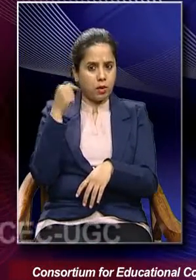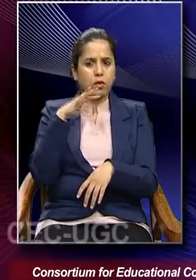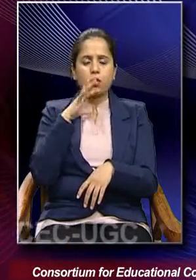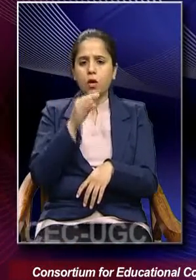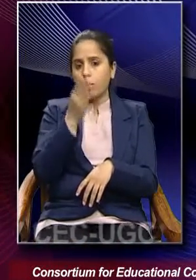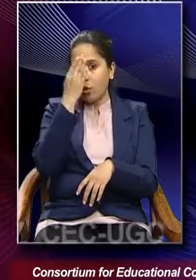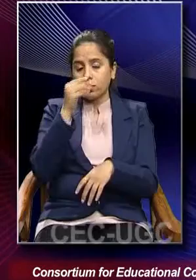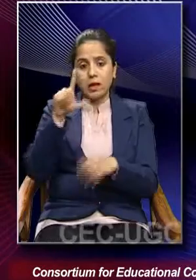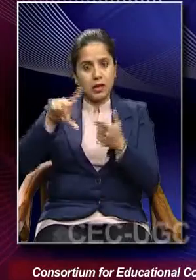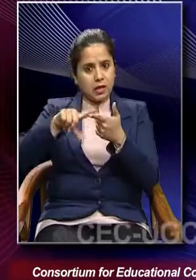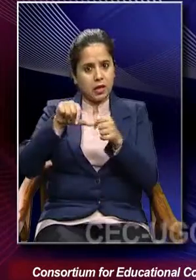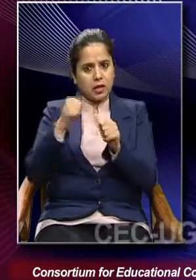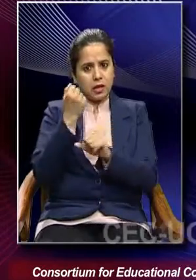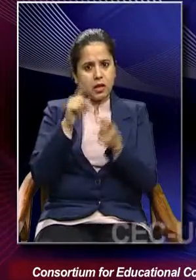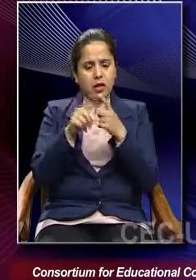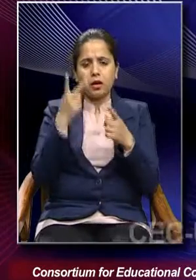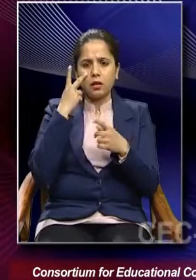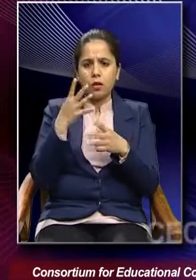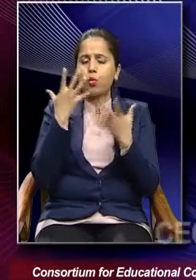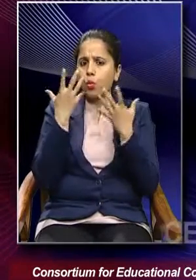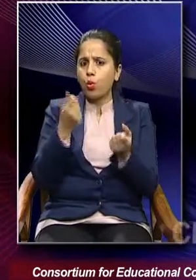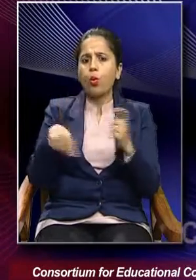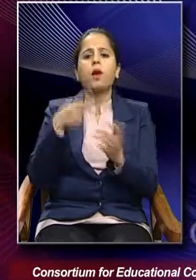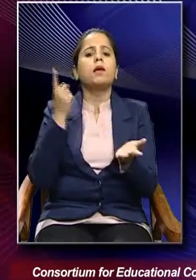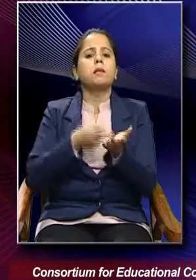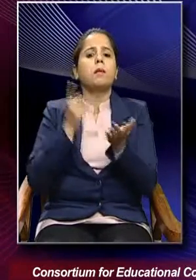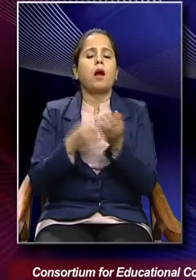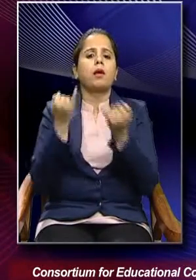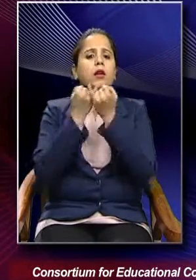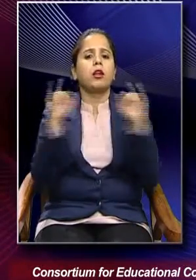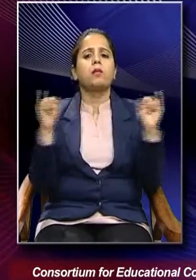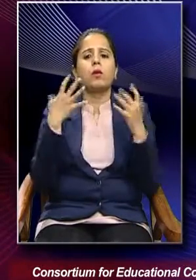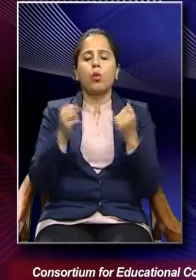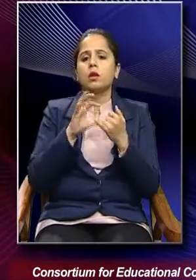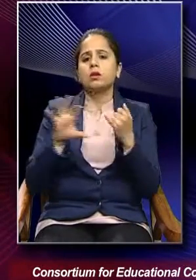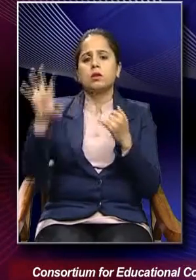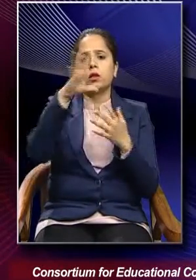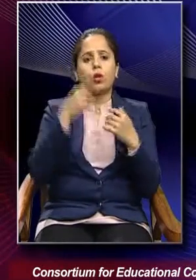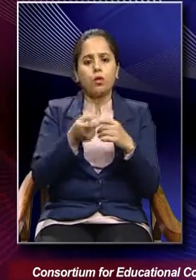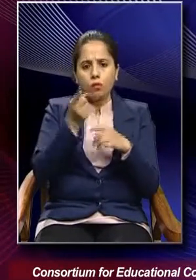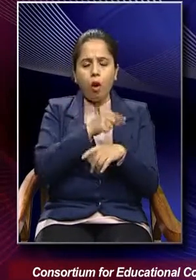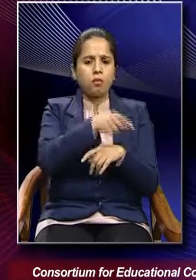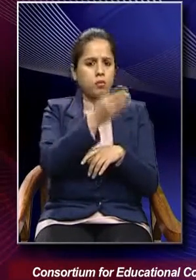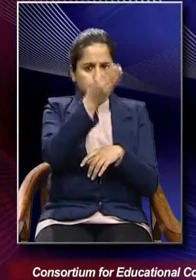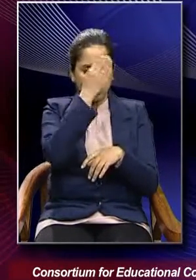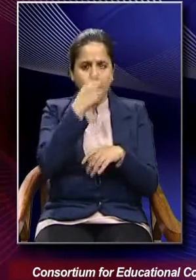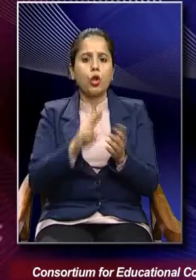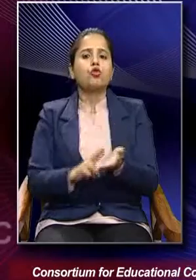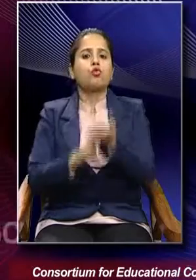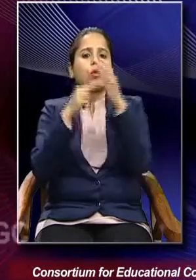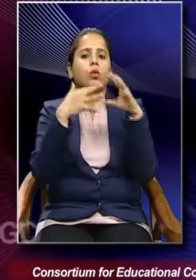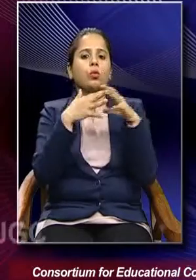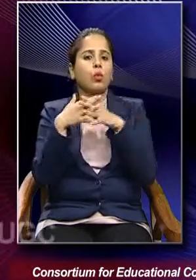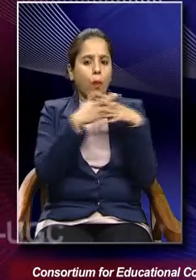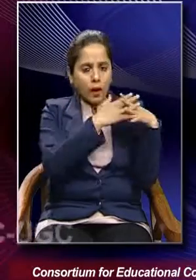Muslim League moved a resolution to demand independent states for the Muslims in the northwestern